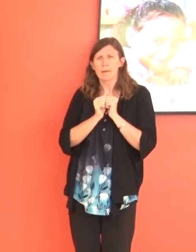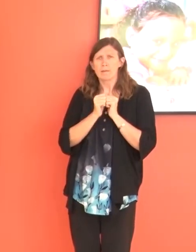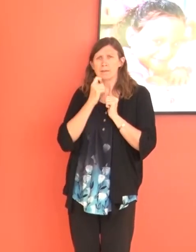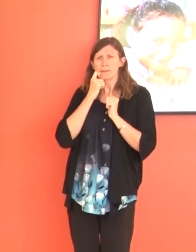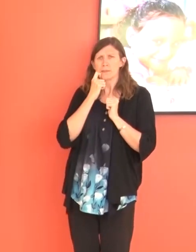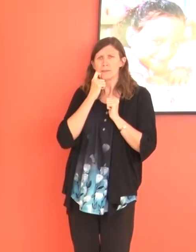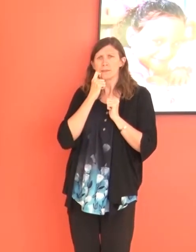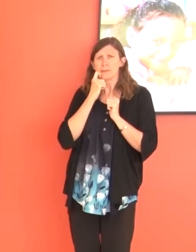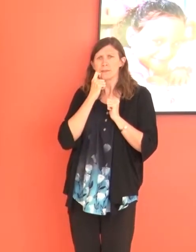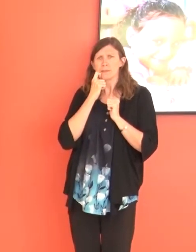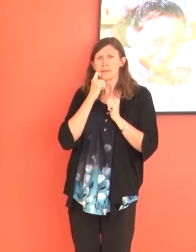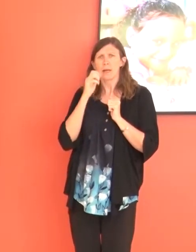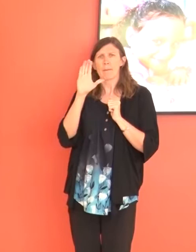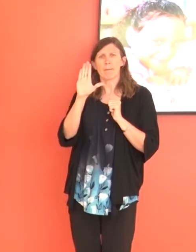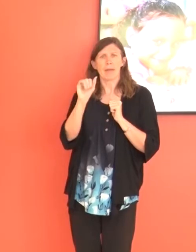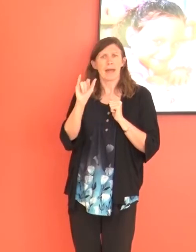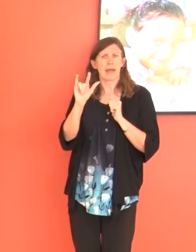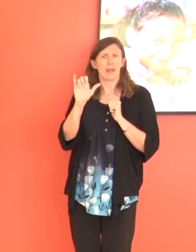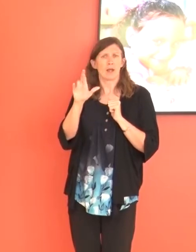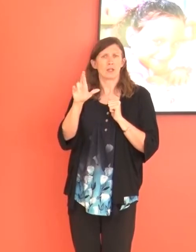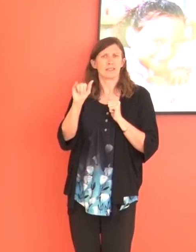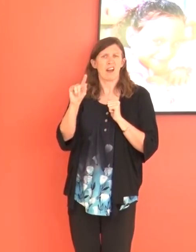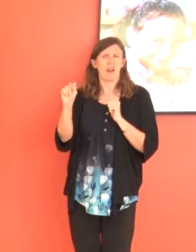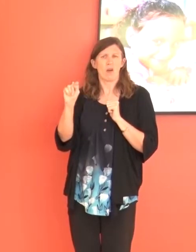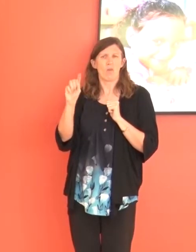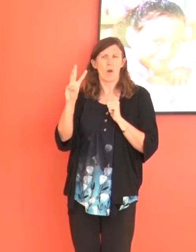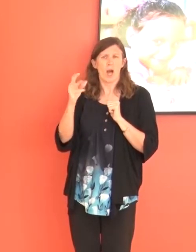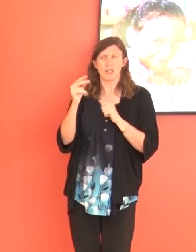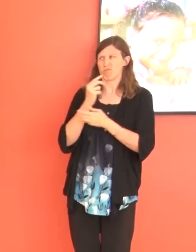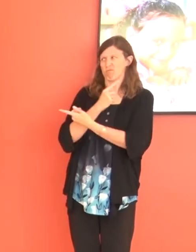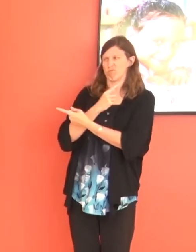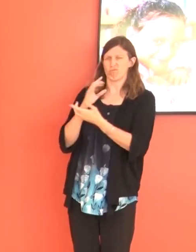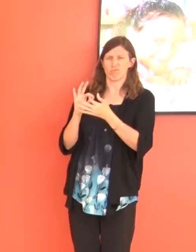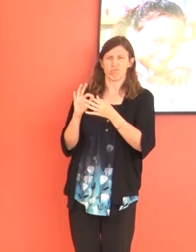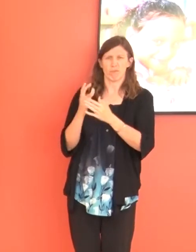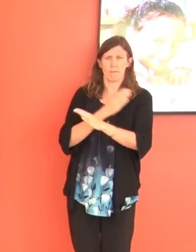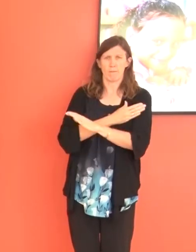Umphrey mentioned, is Baylor Scott & White. They're making a major